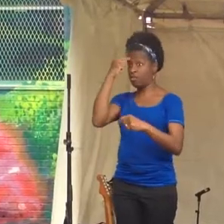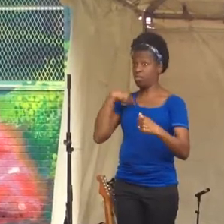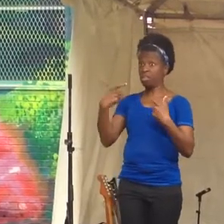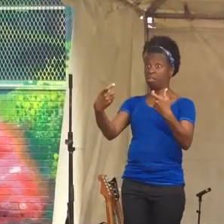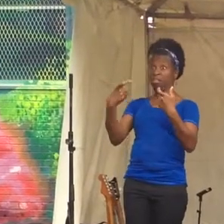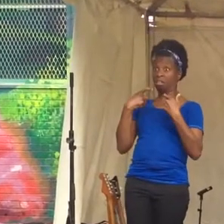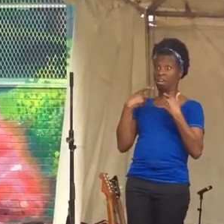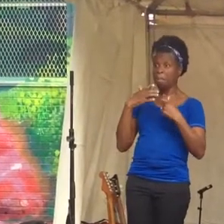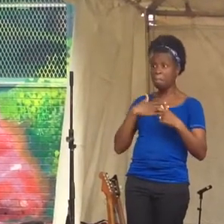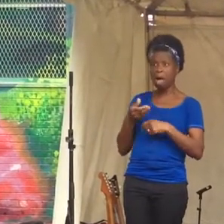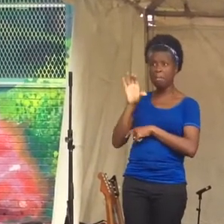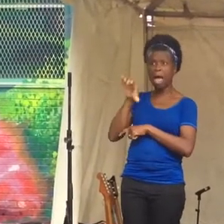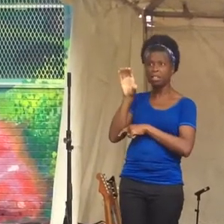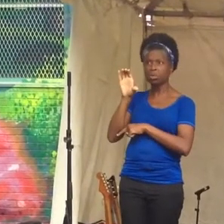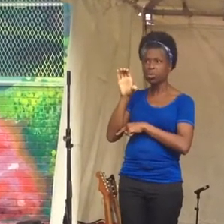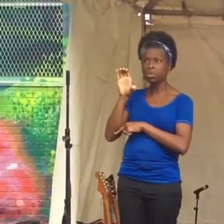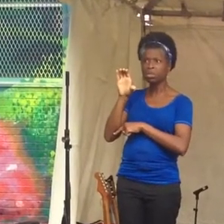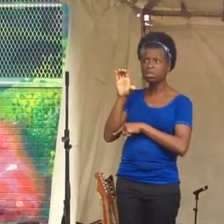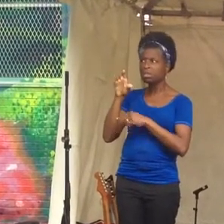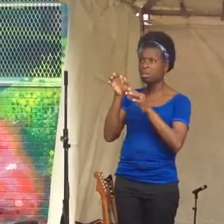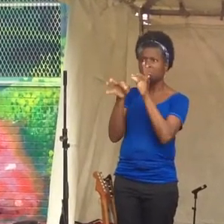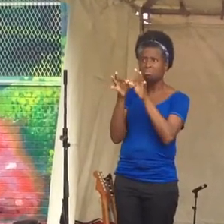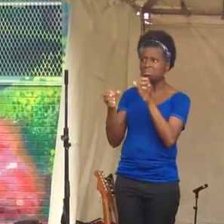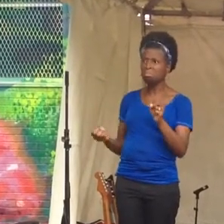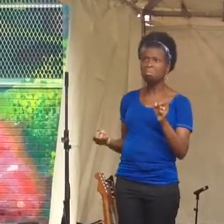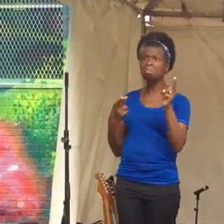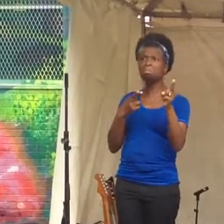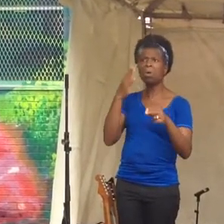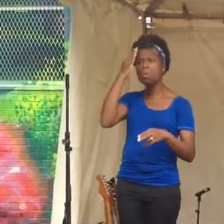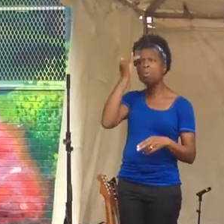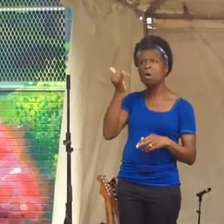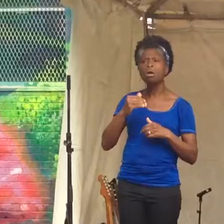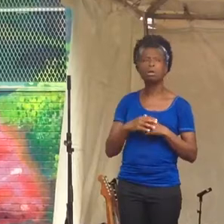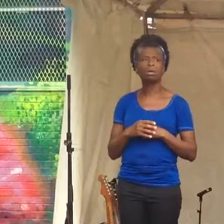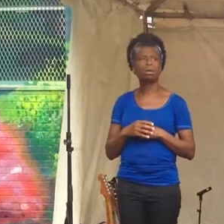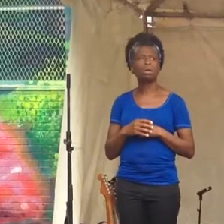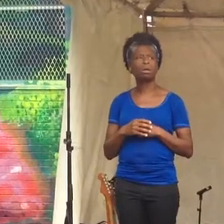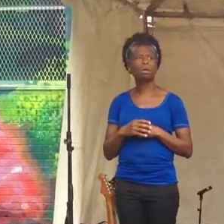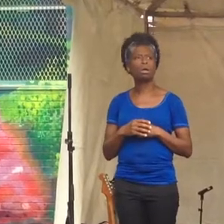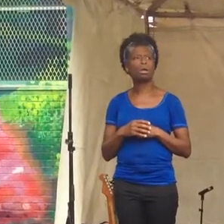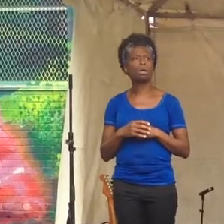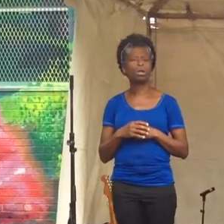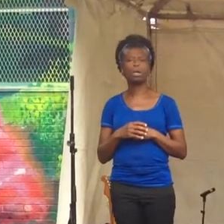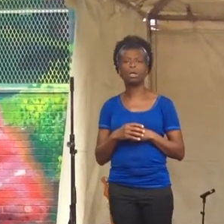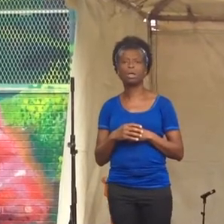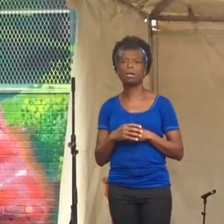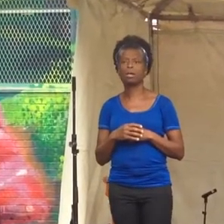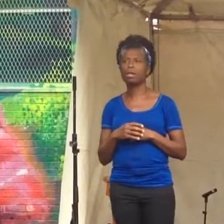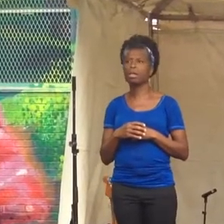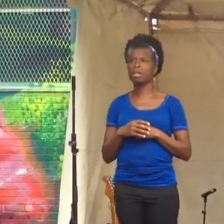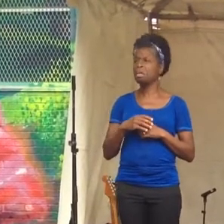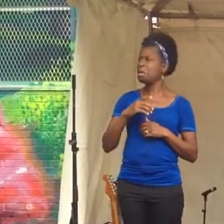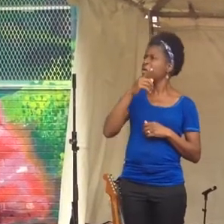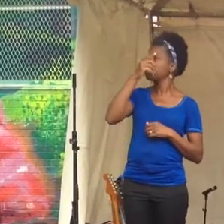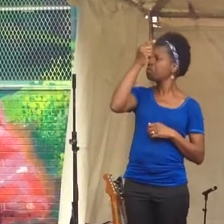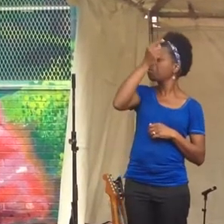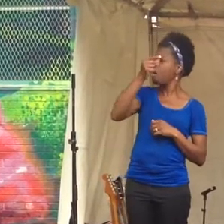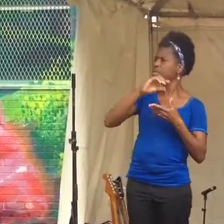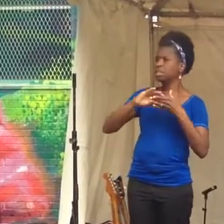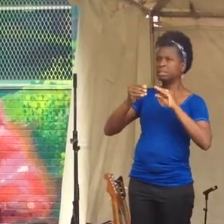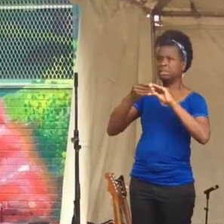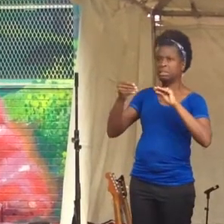take my passport away? They said that I had been struggling for the independence of the colonial peoples of Africa and that